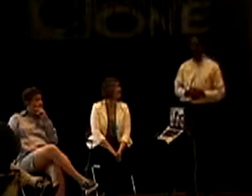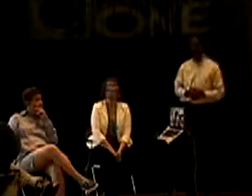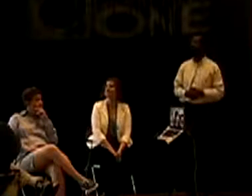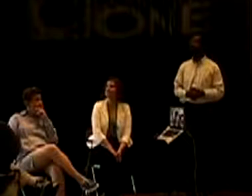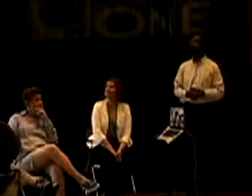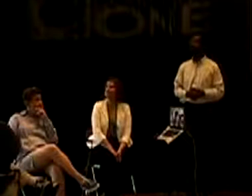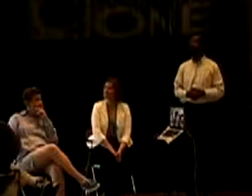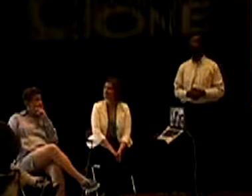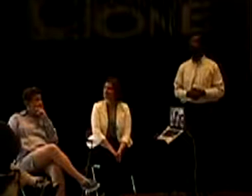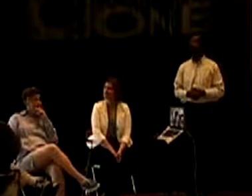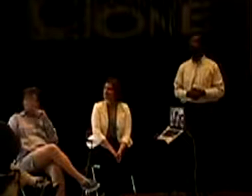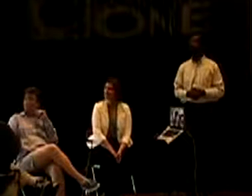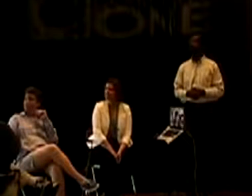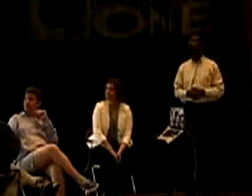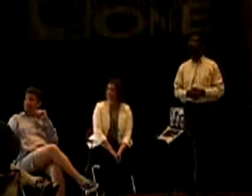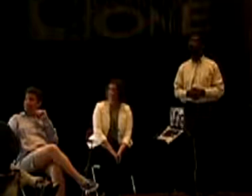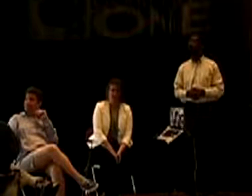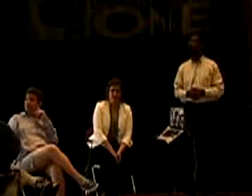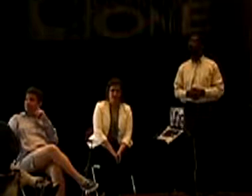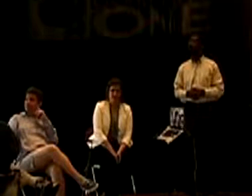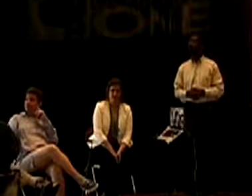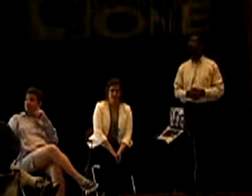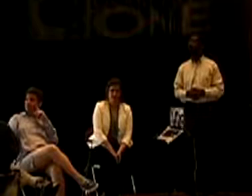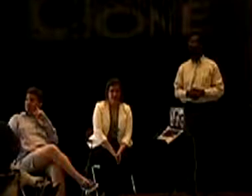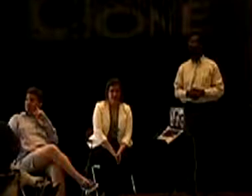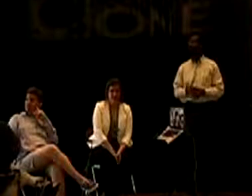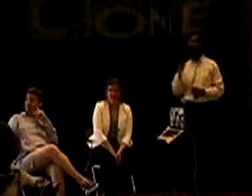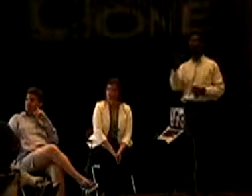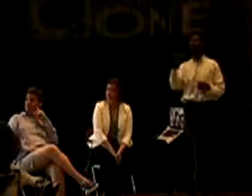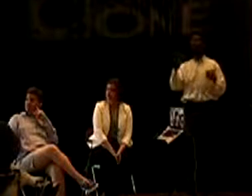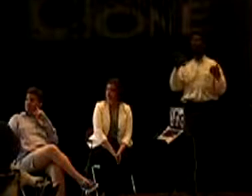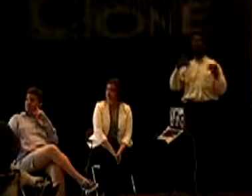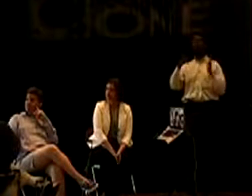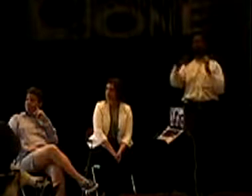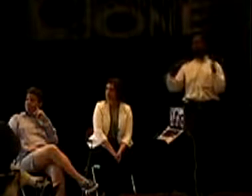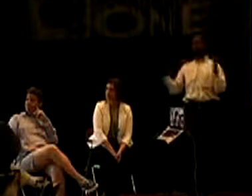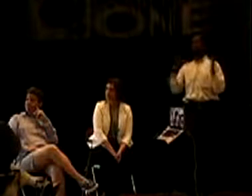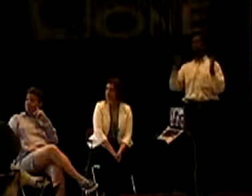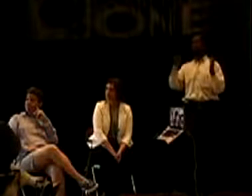sloppily. So we had to keep them at that level of fluency.